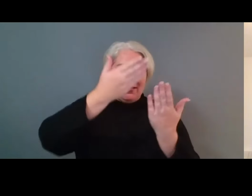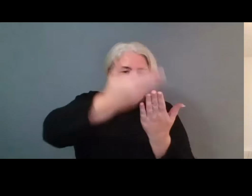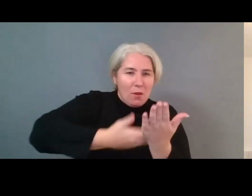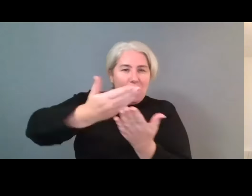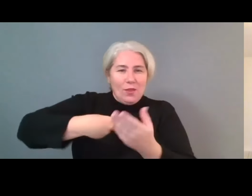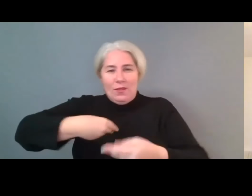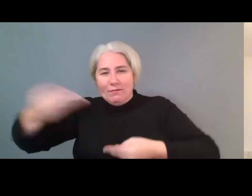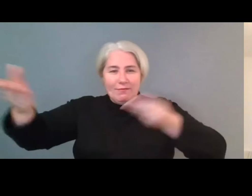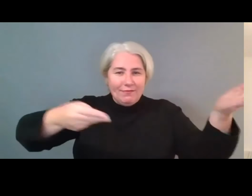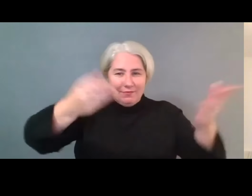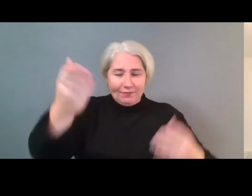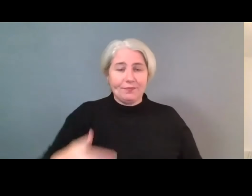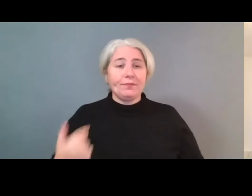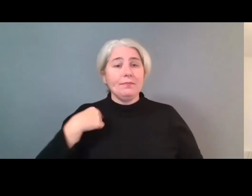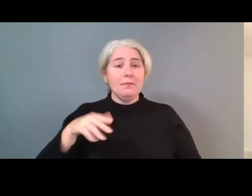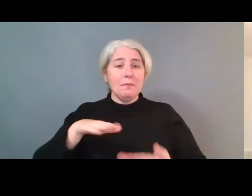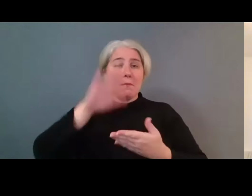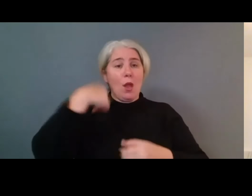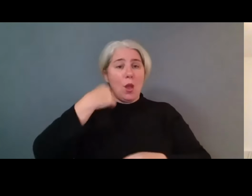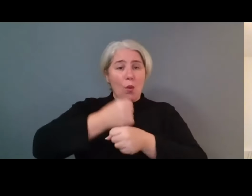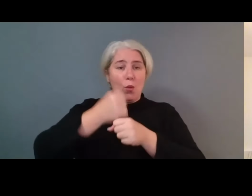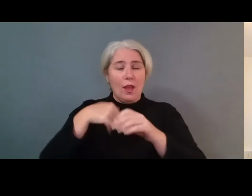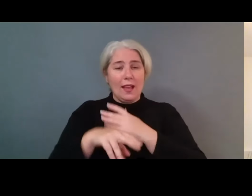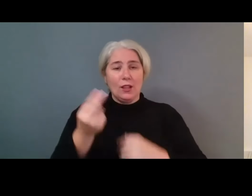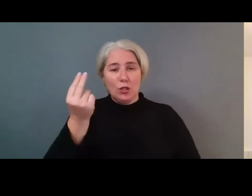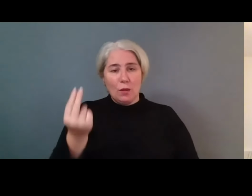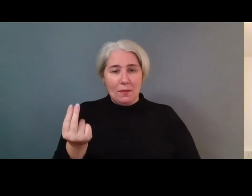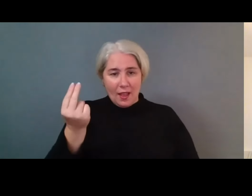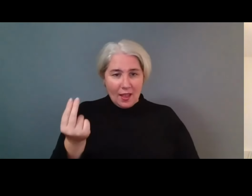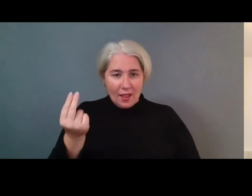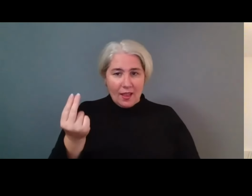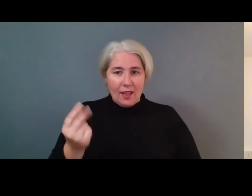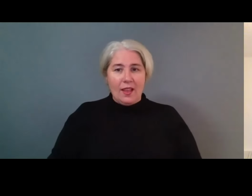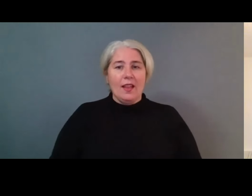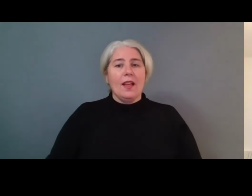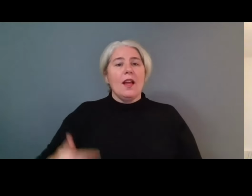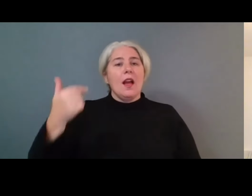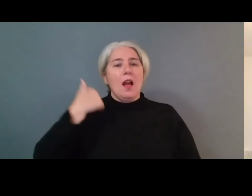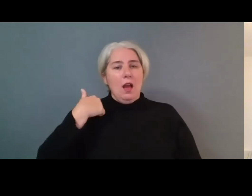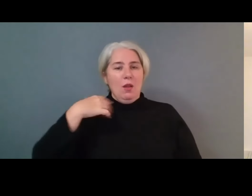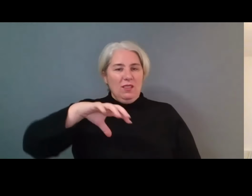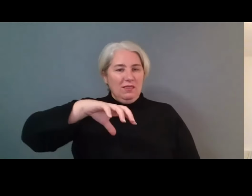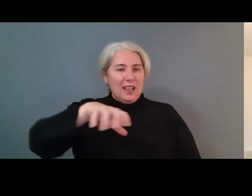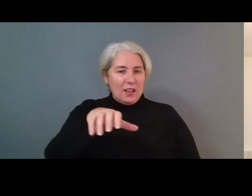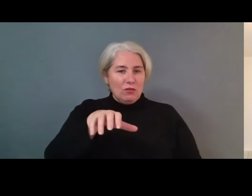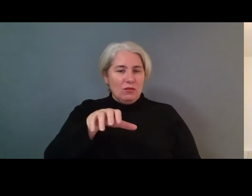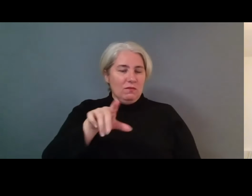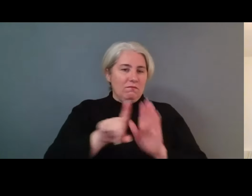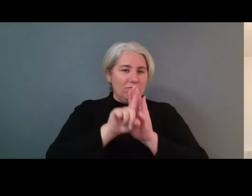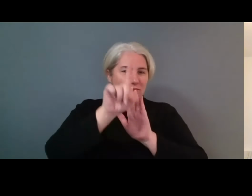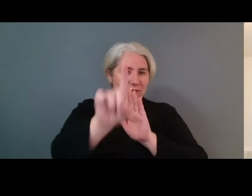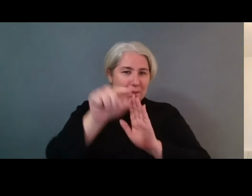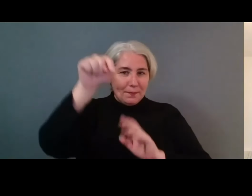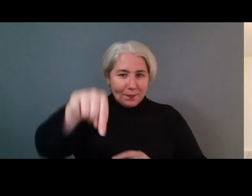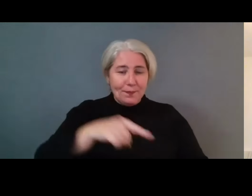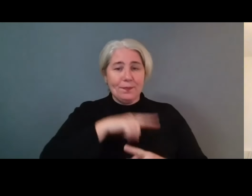my work in Serbia while I was working as a country representative. I'm also